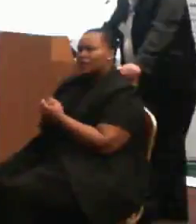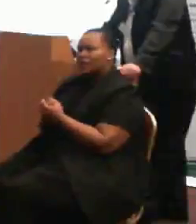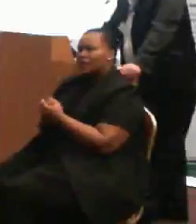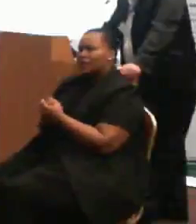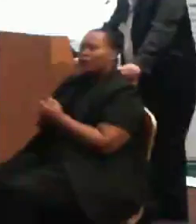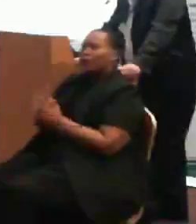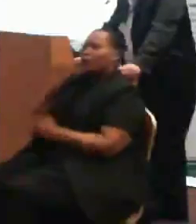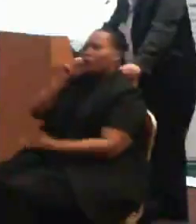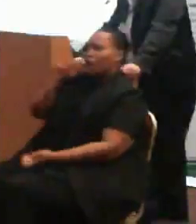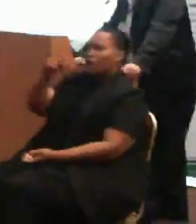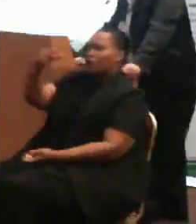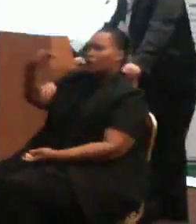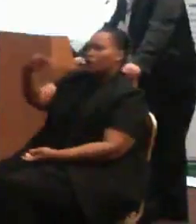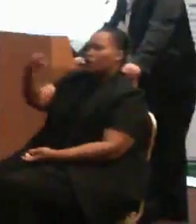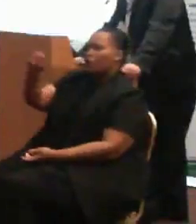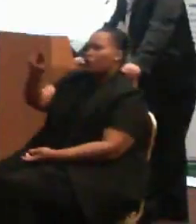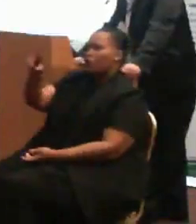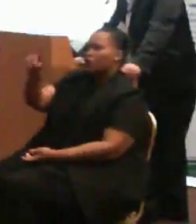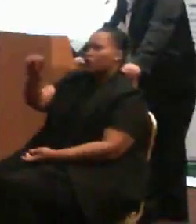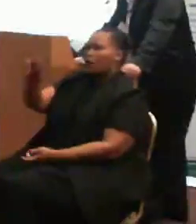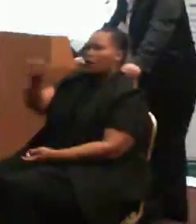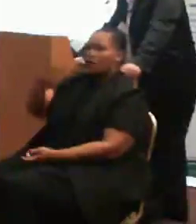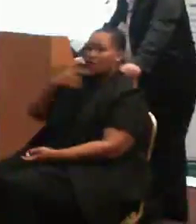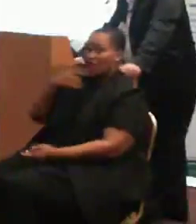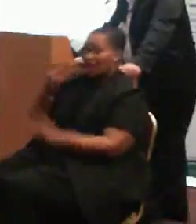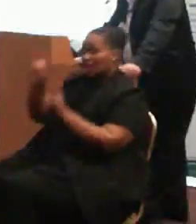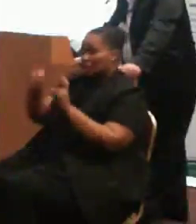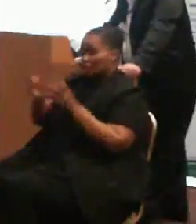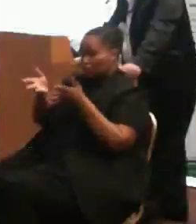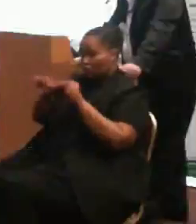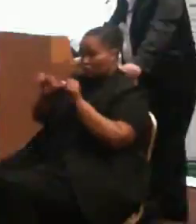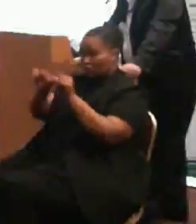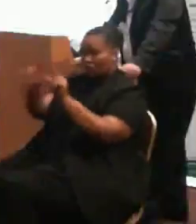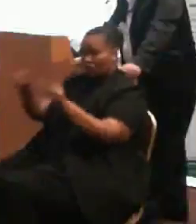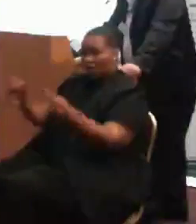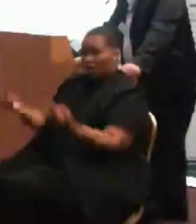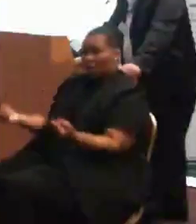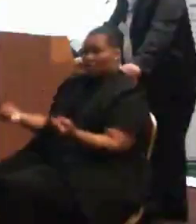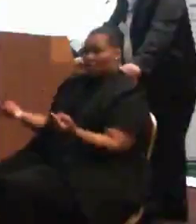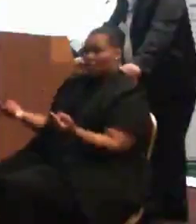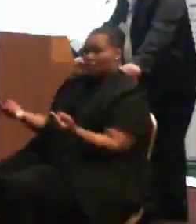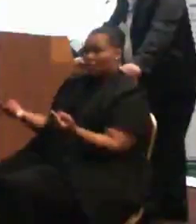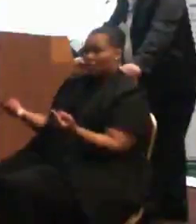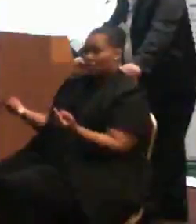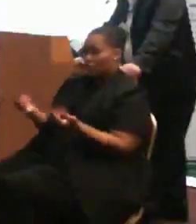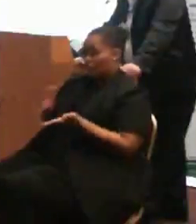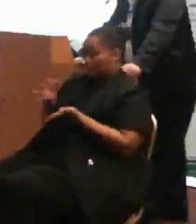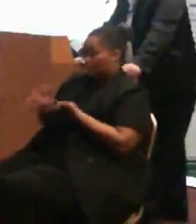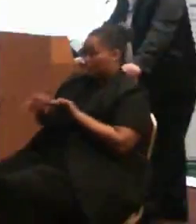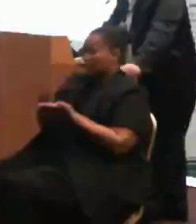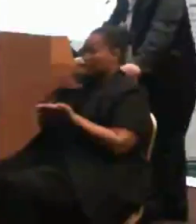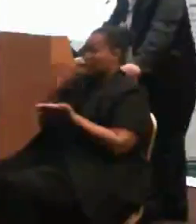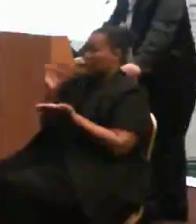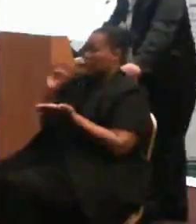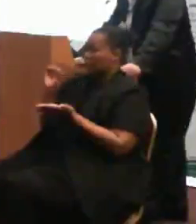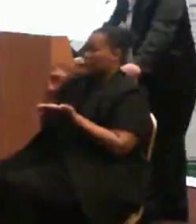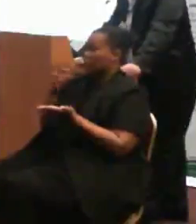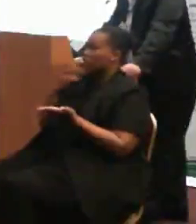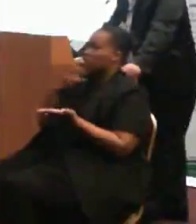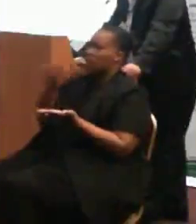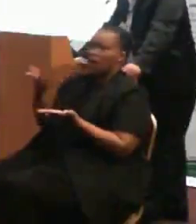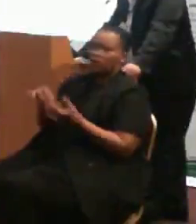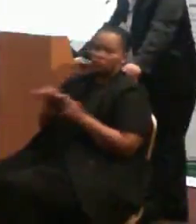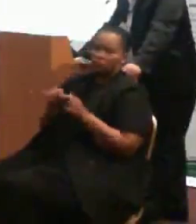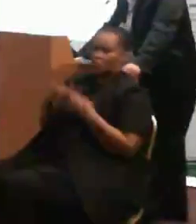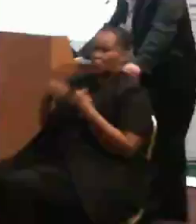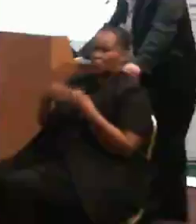Mr. Gordon, Eskom is unsustainable. There's no mention of that in this application. It's a business as usual